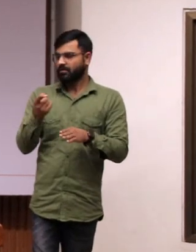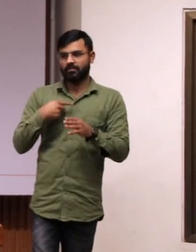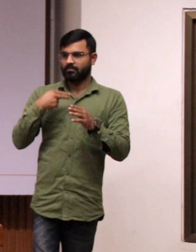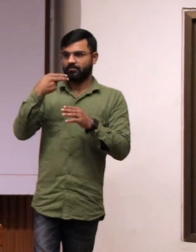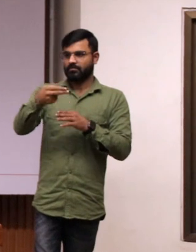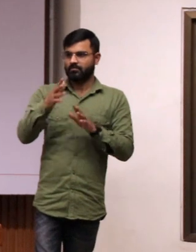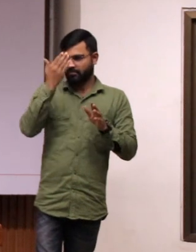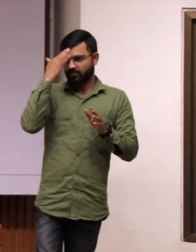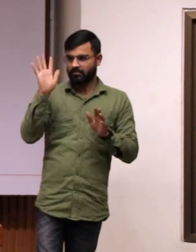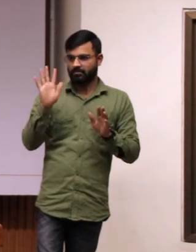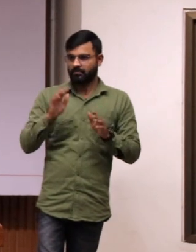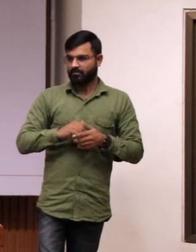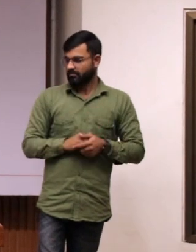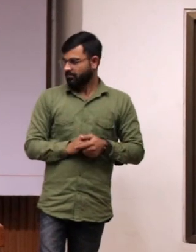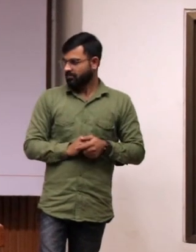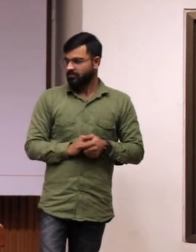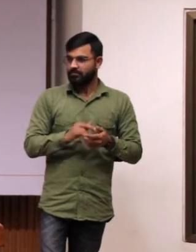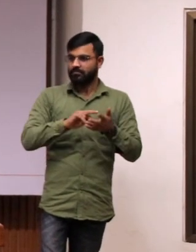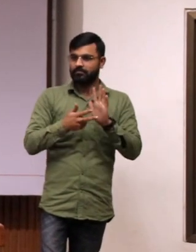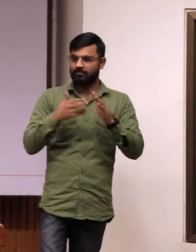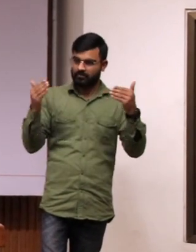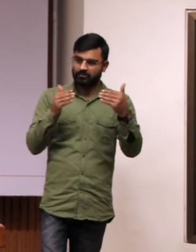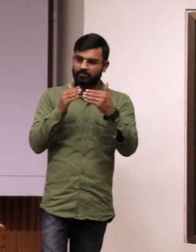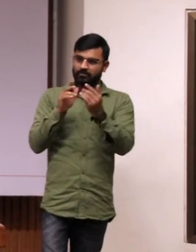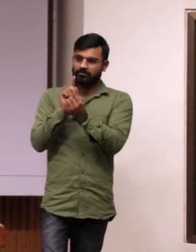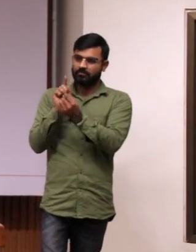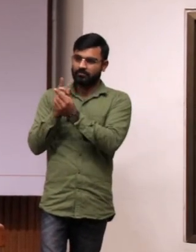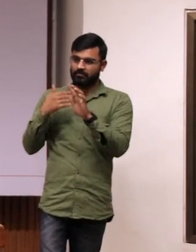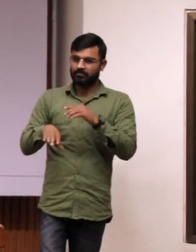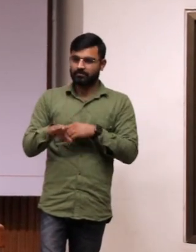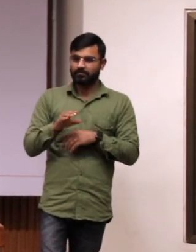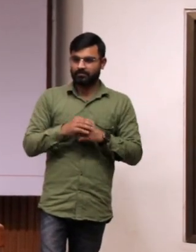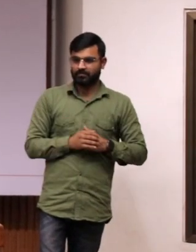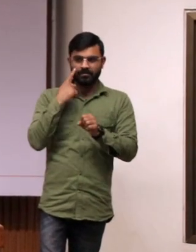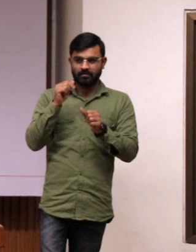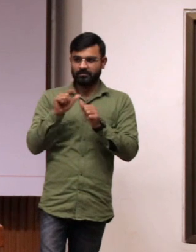cannot, I don't know. But I met quite frequently.